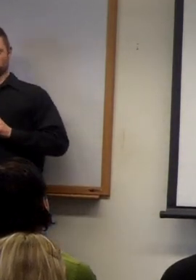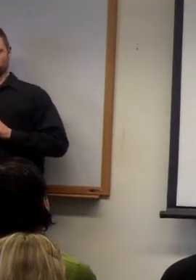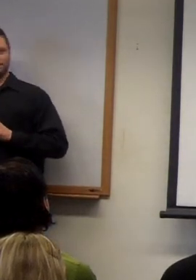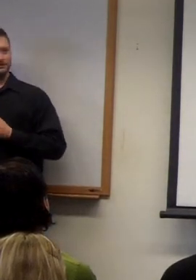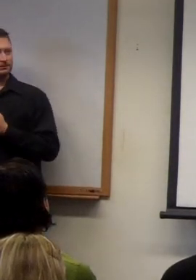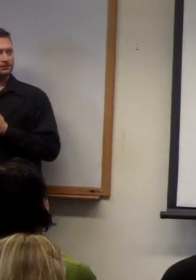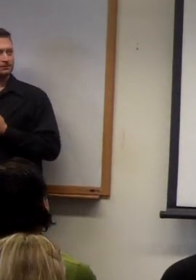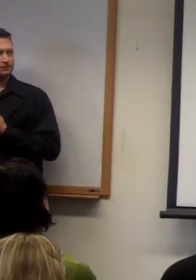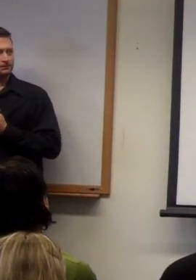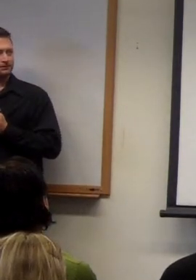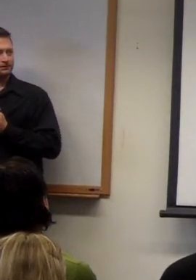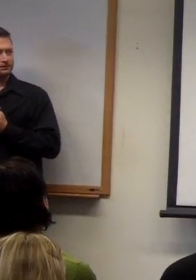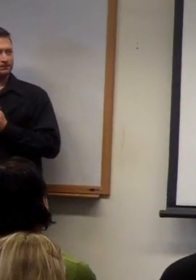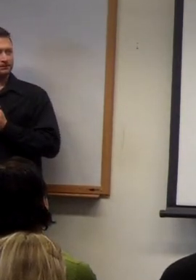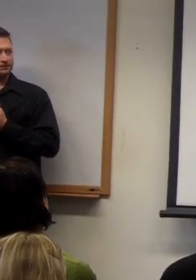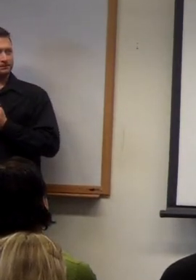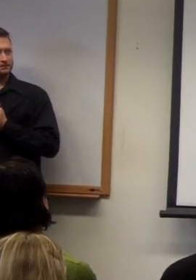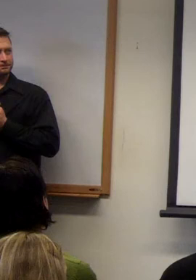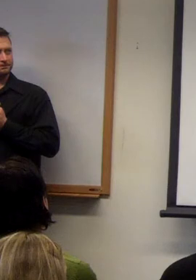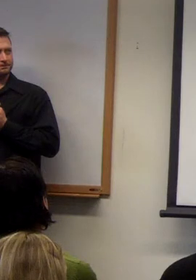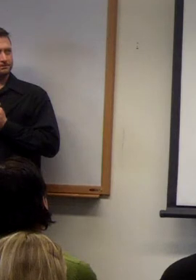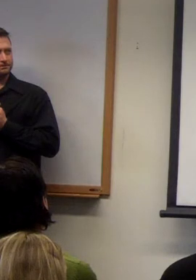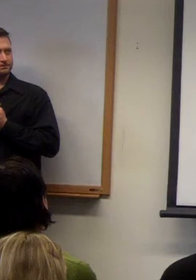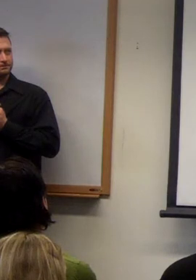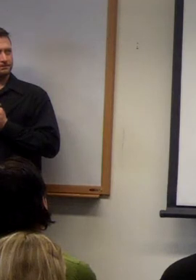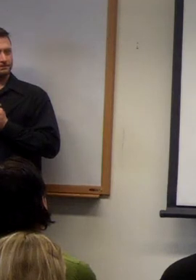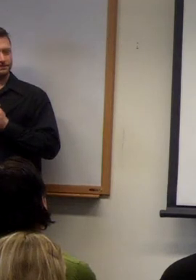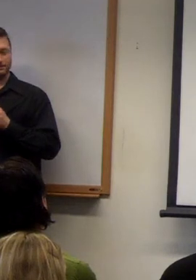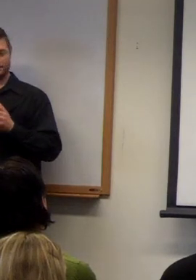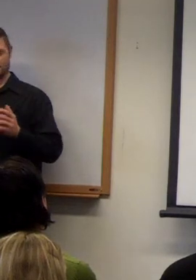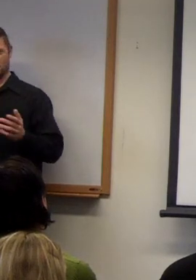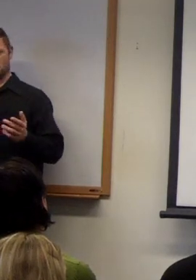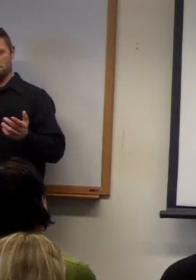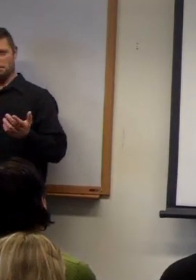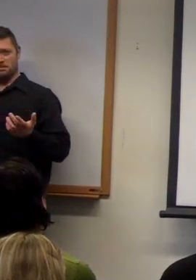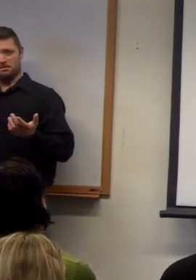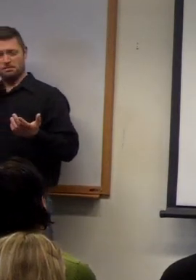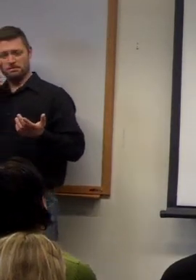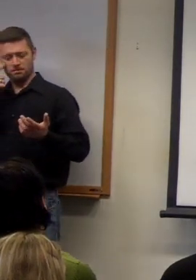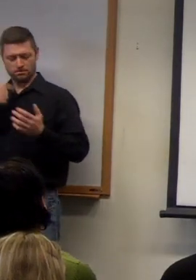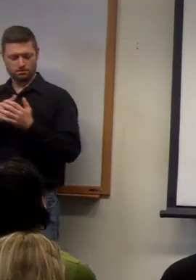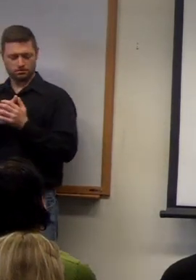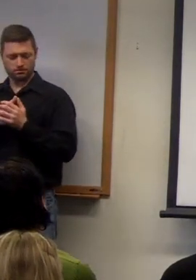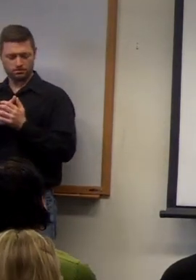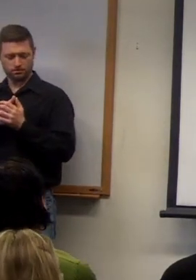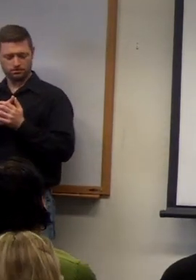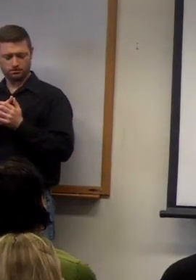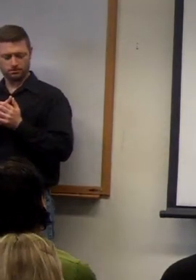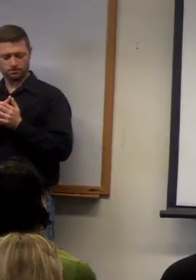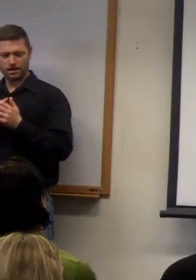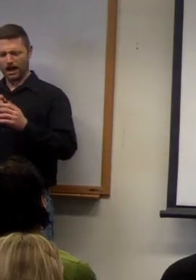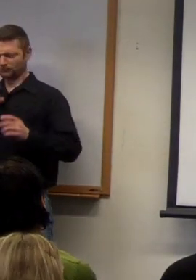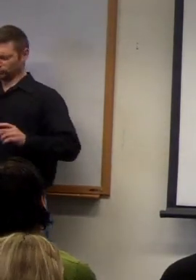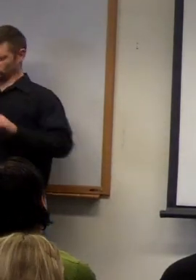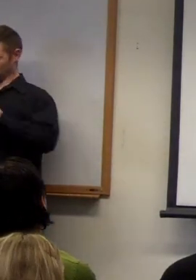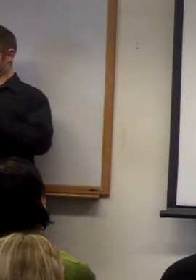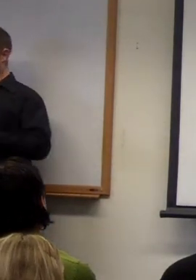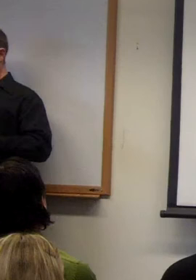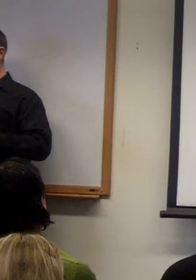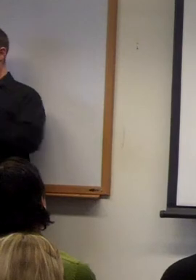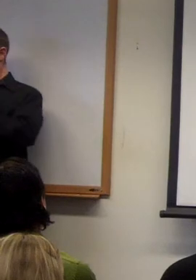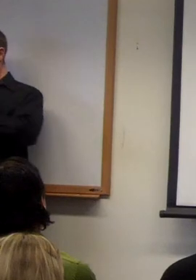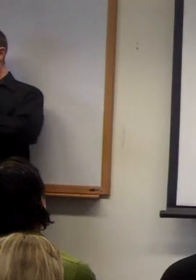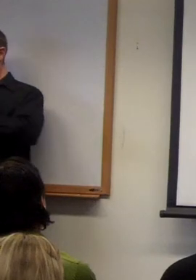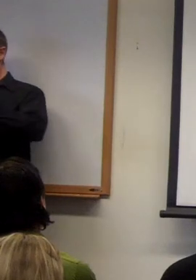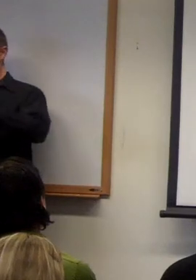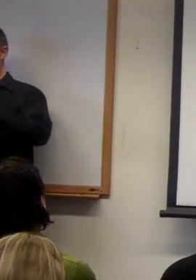the things in the back of my mind that I already knew, you know, that I knew about myself, the certainty about what my work